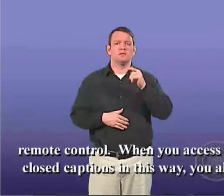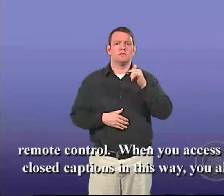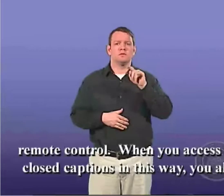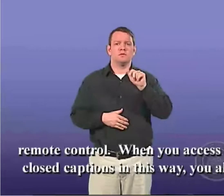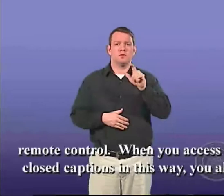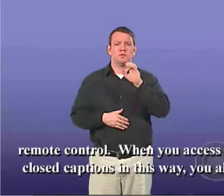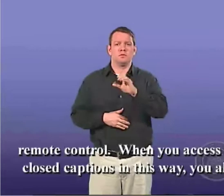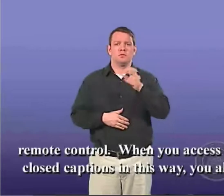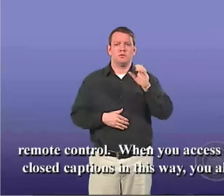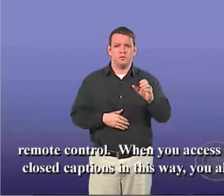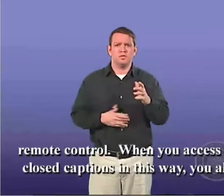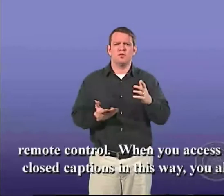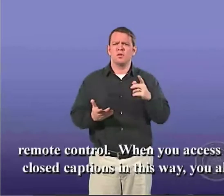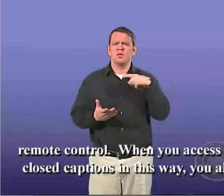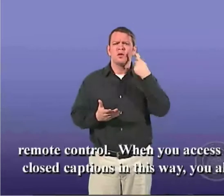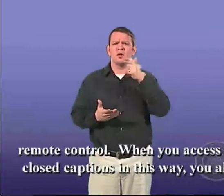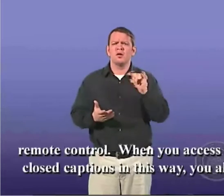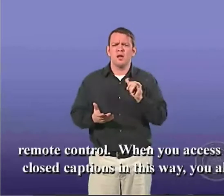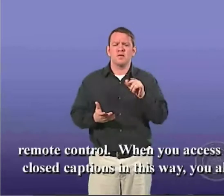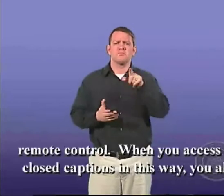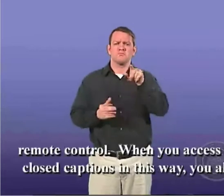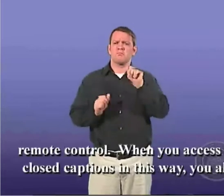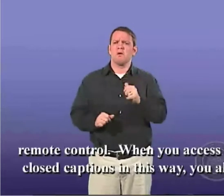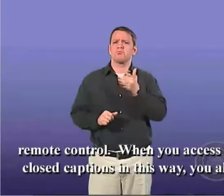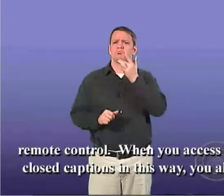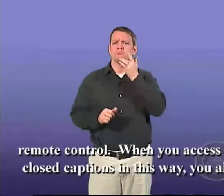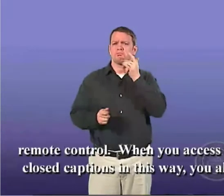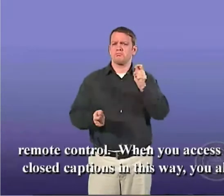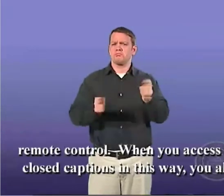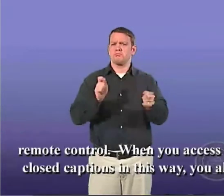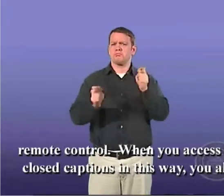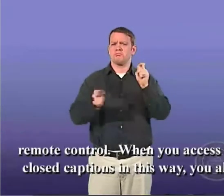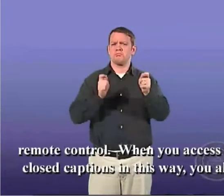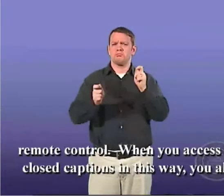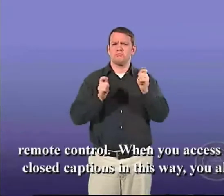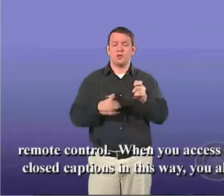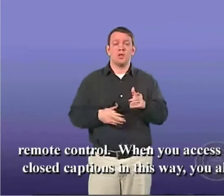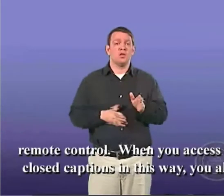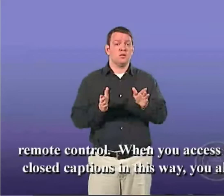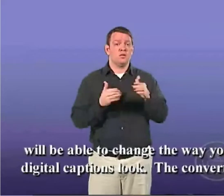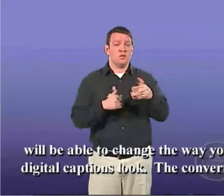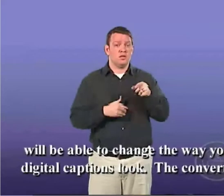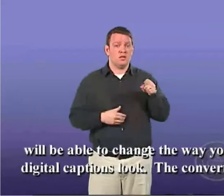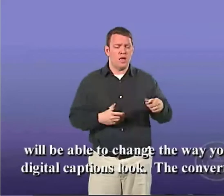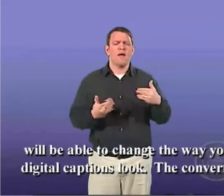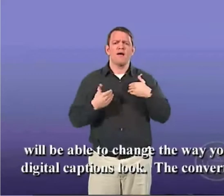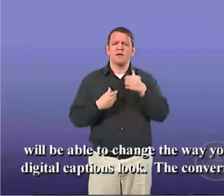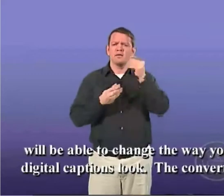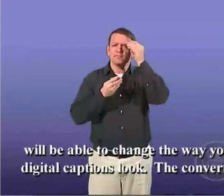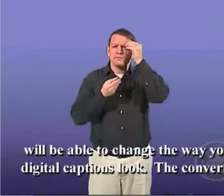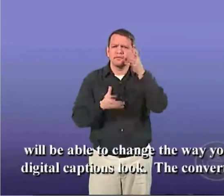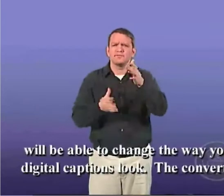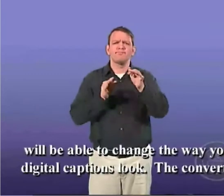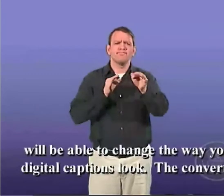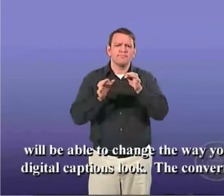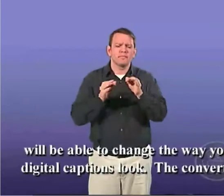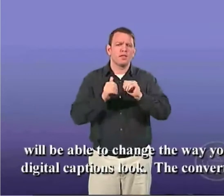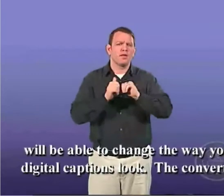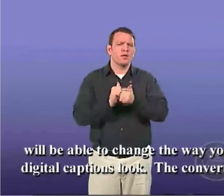control. When you access the closed captions in this way, you also will be able to change the way your digital captions